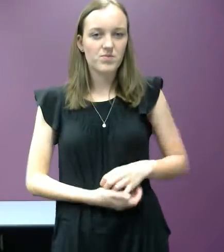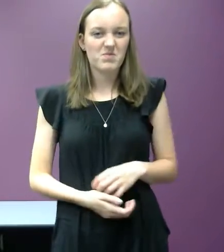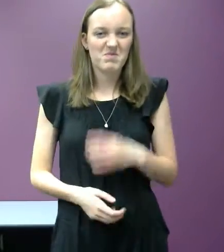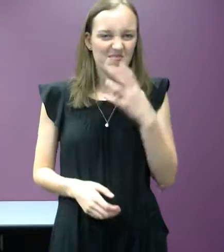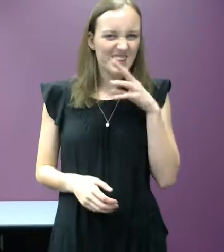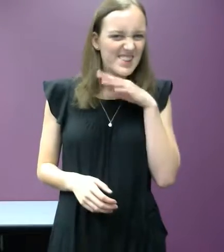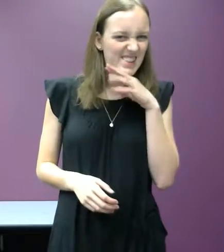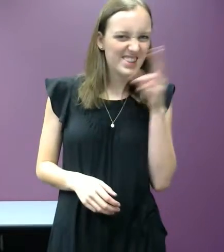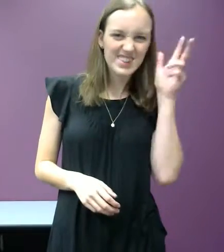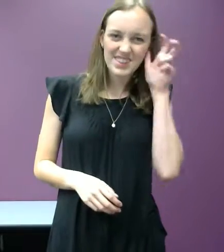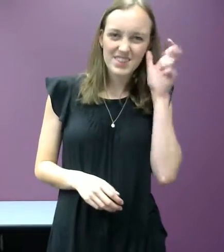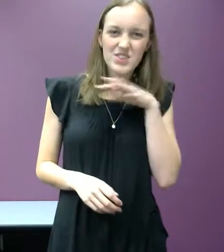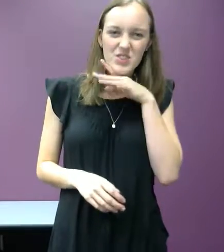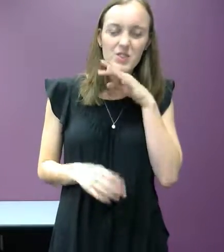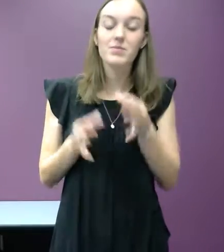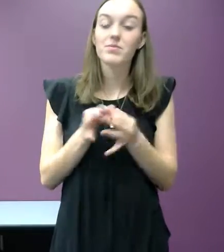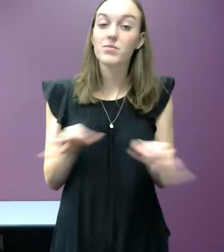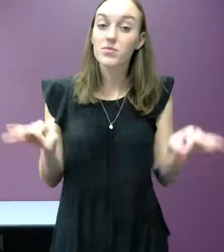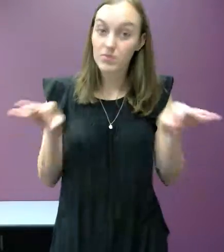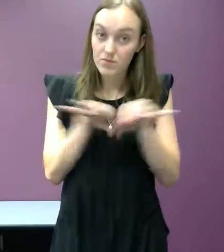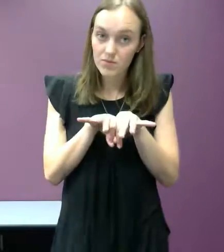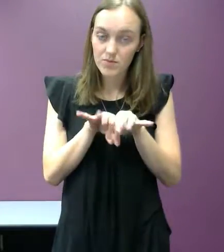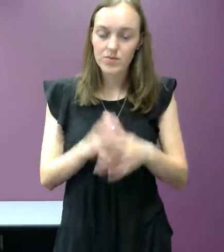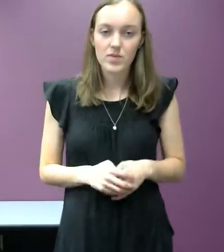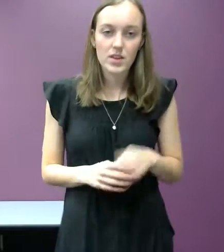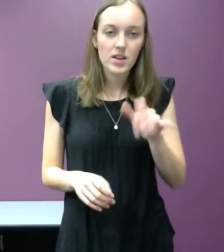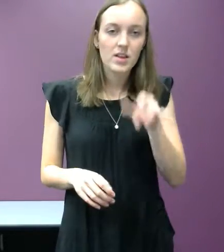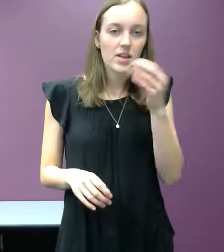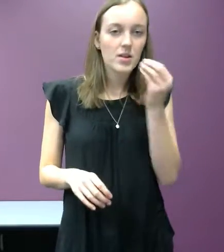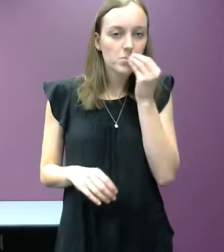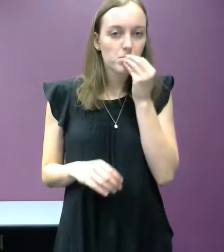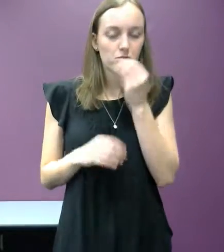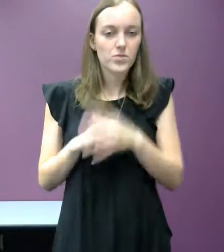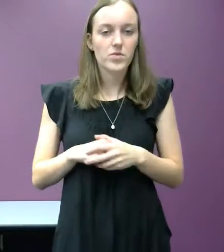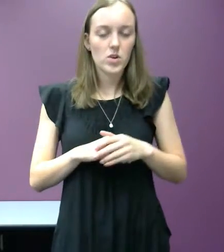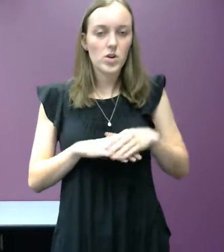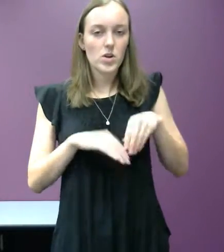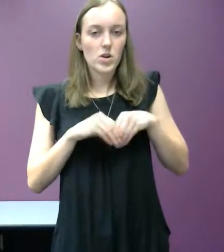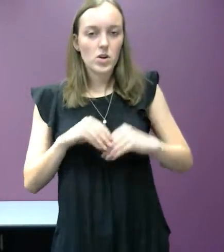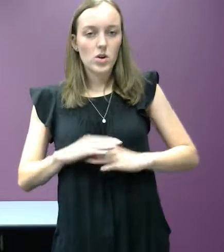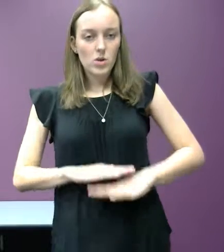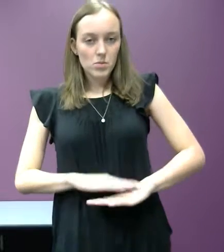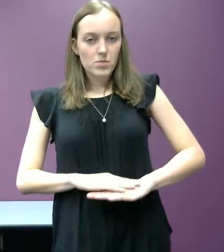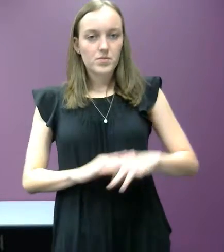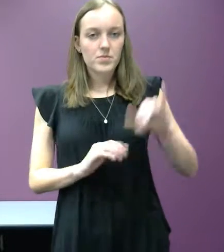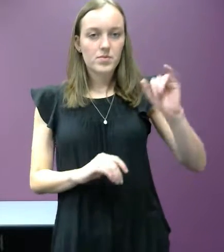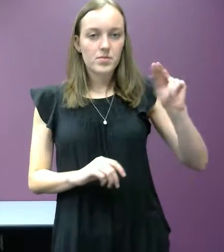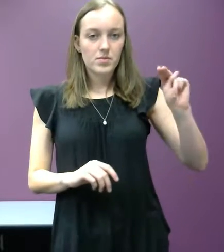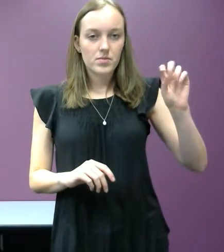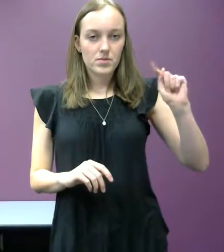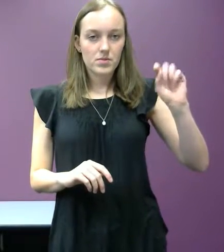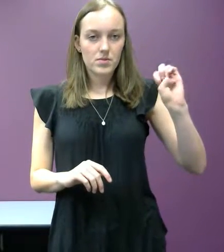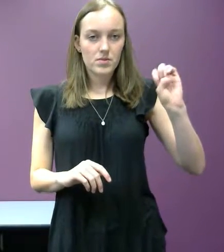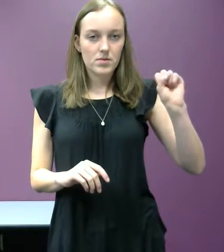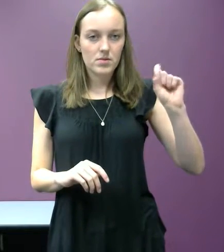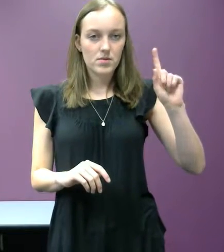important. Then the food is pushed into the intestines, and the intestines, actually the